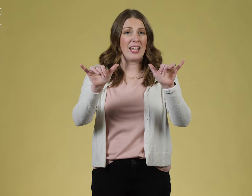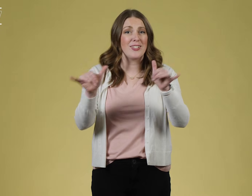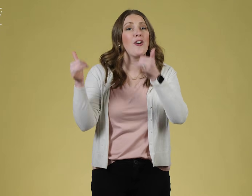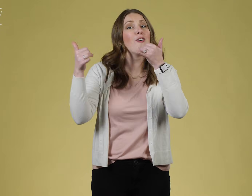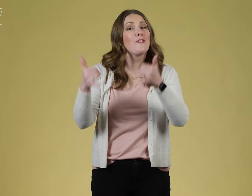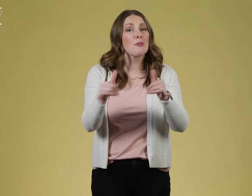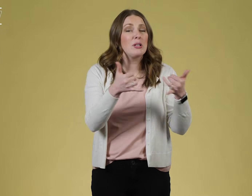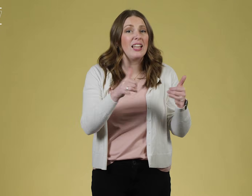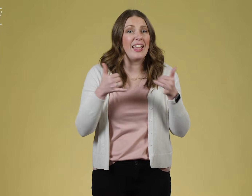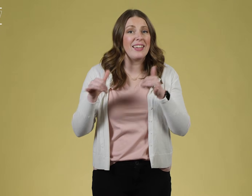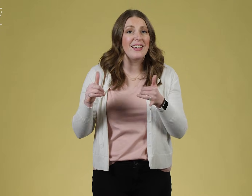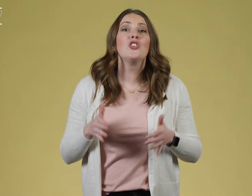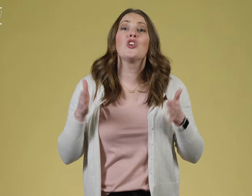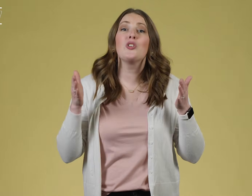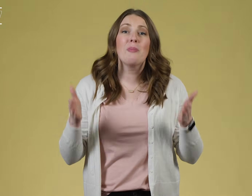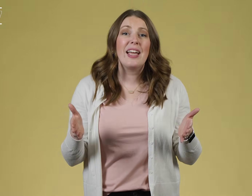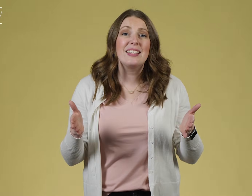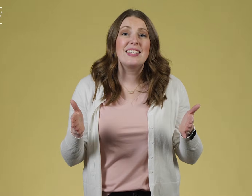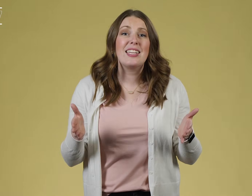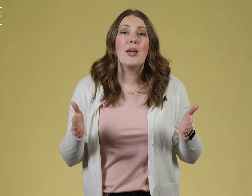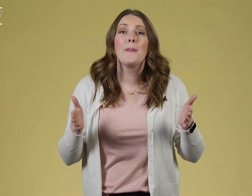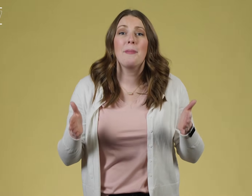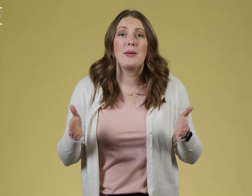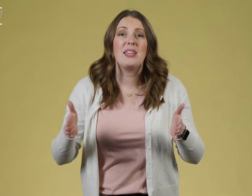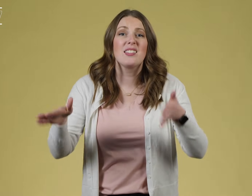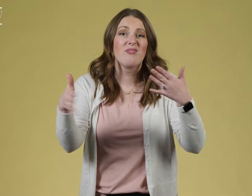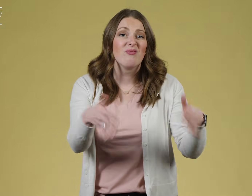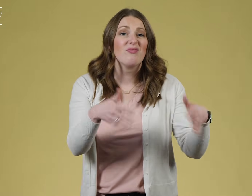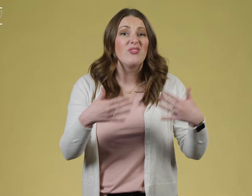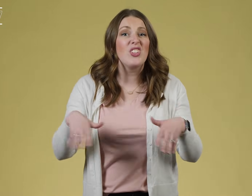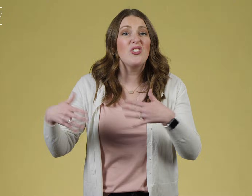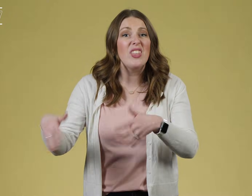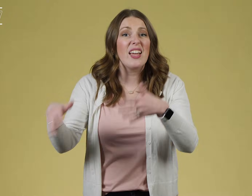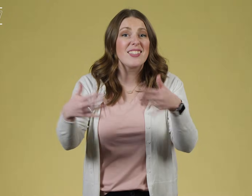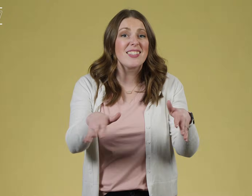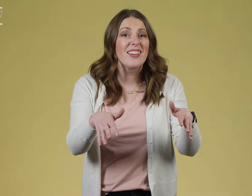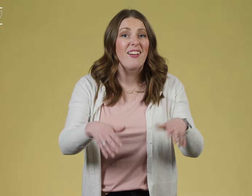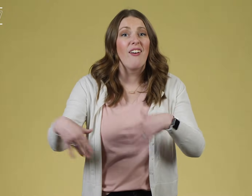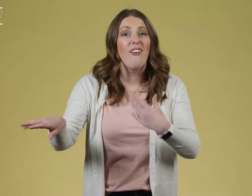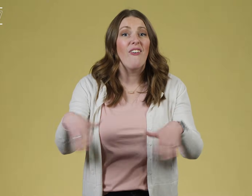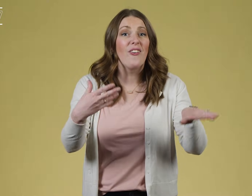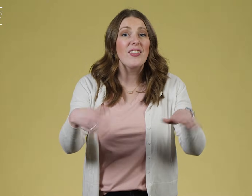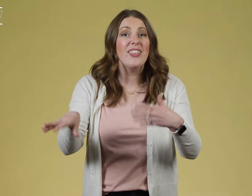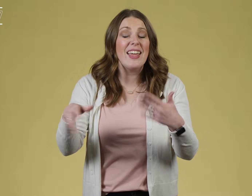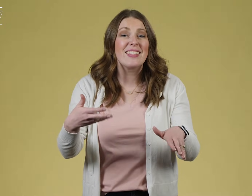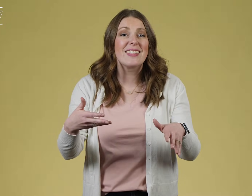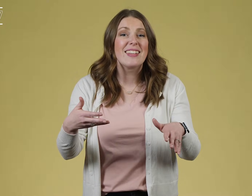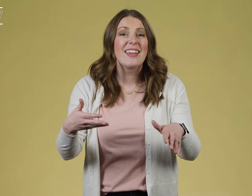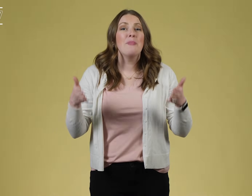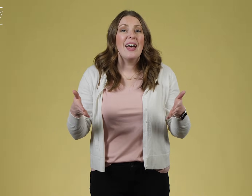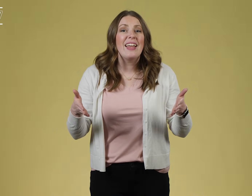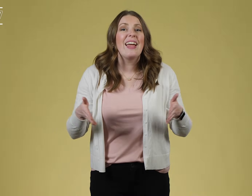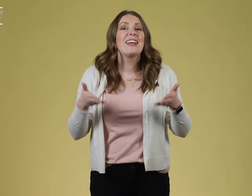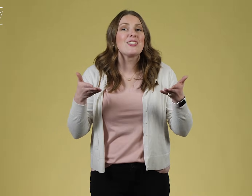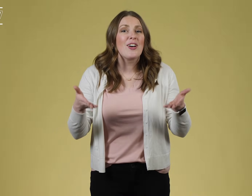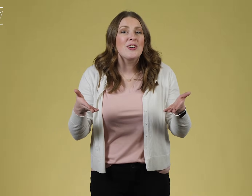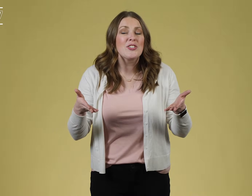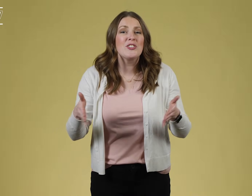hand for play. So you might see babies do this or this, but as long as you're